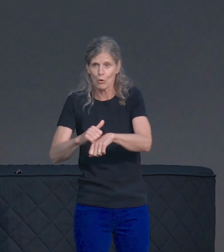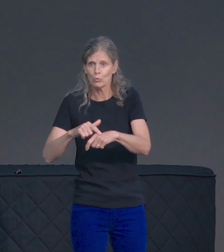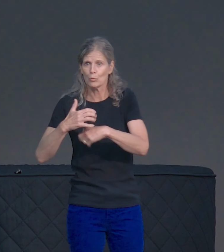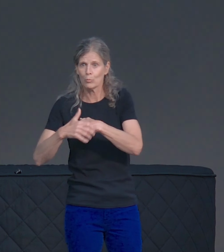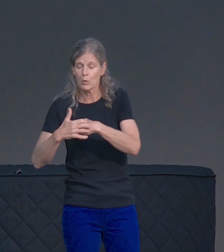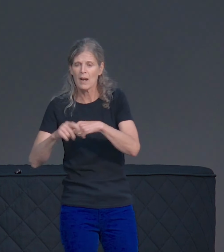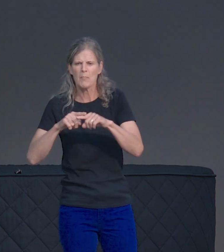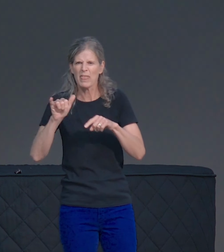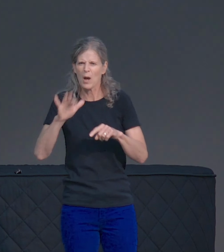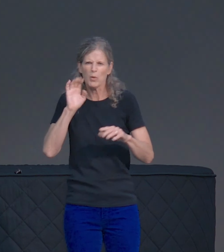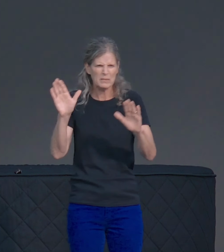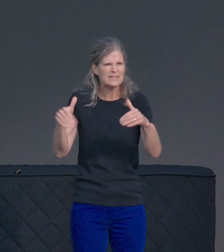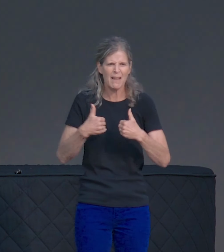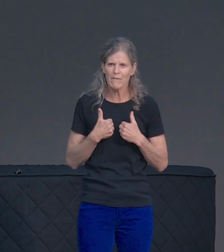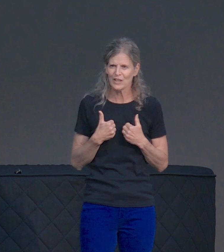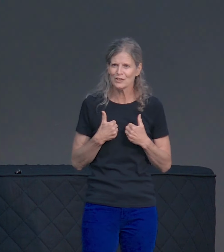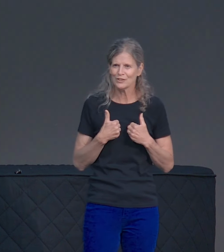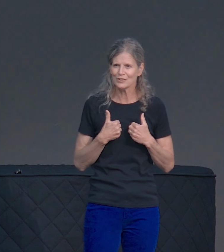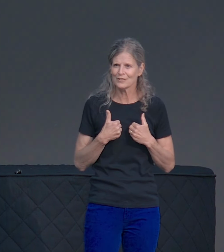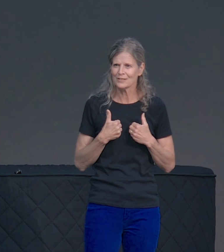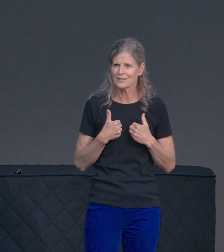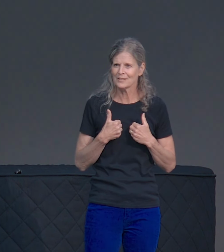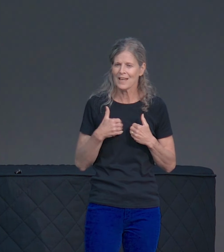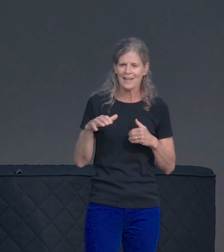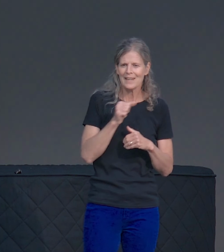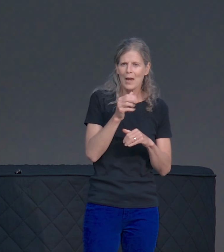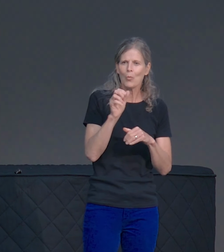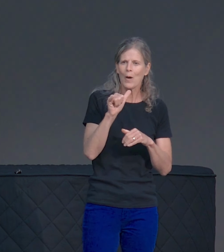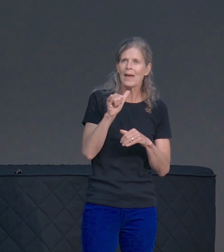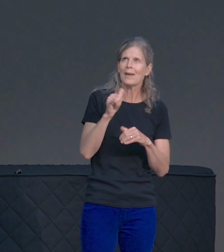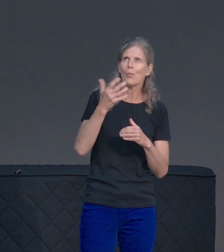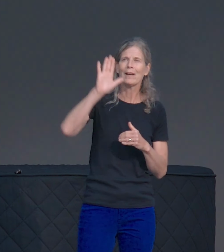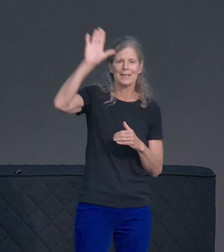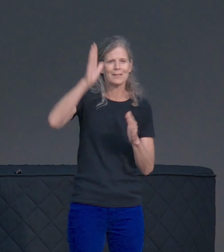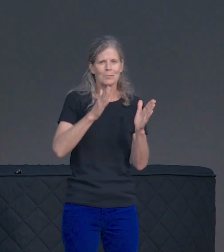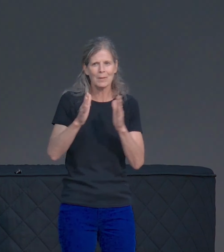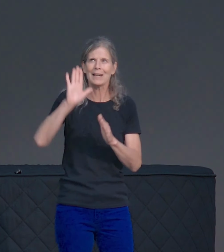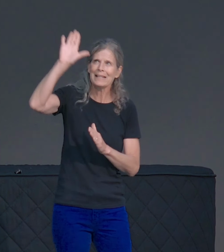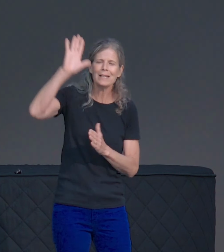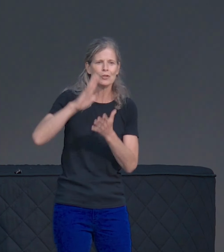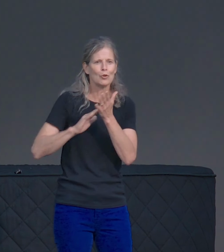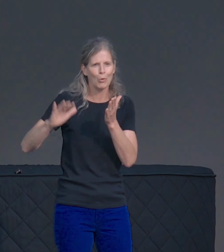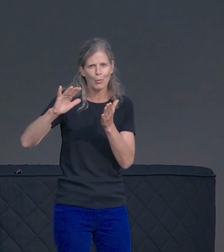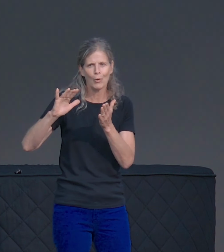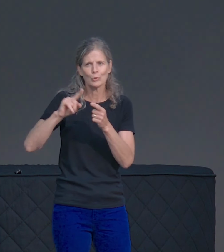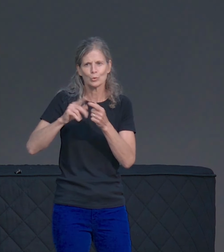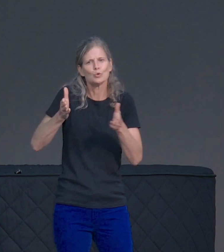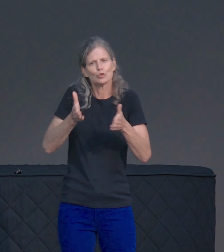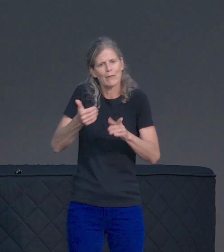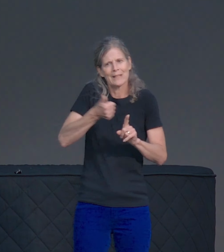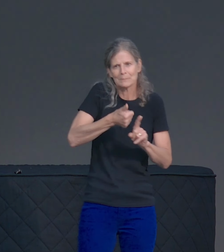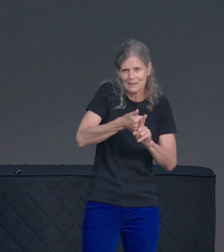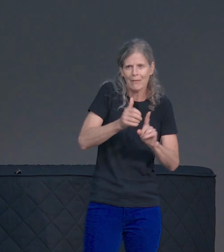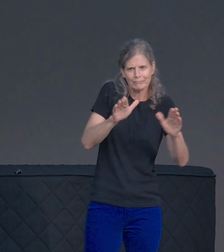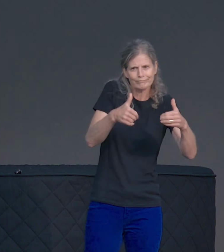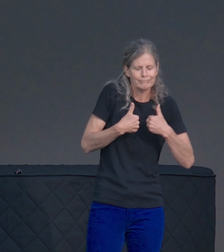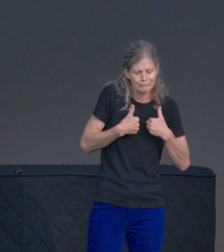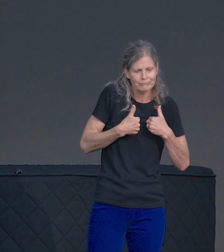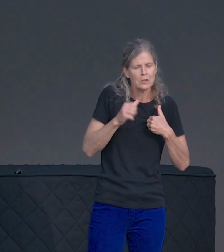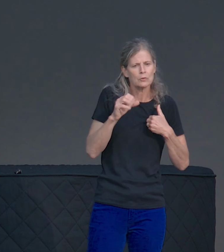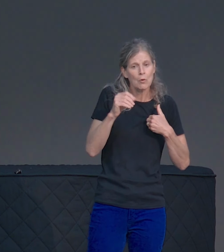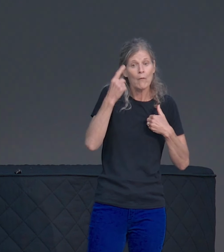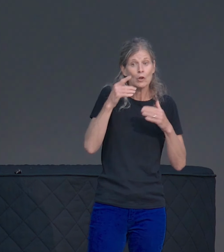be a selfish act and would take away the glory of the Father in order for him to serve himself. For